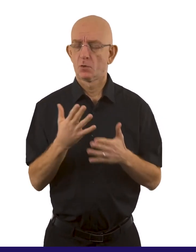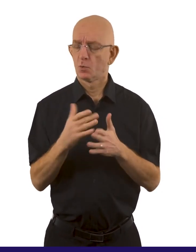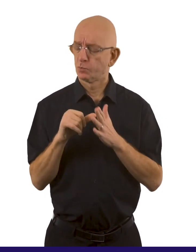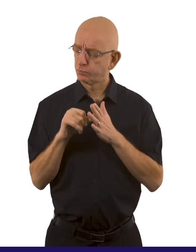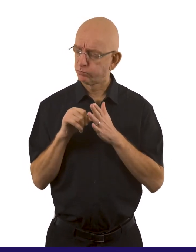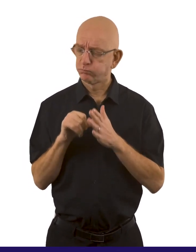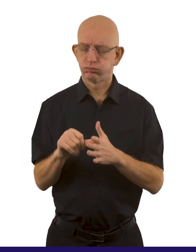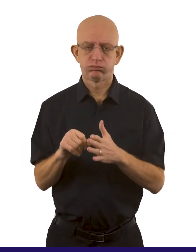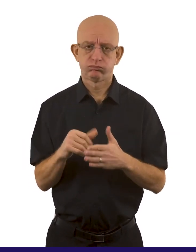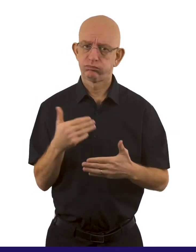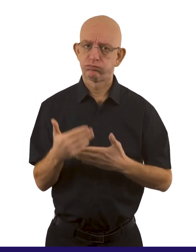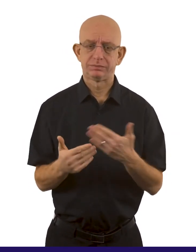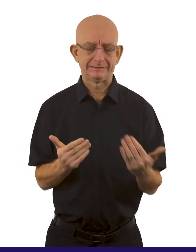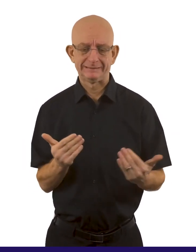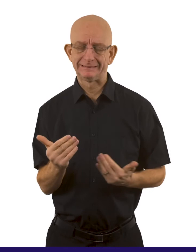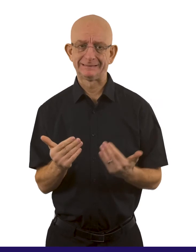Very difficult,